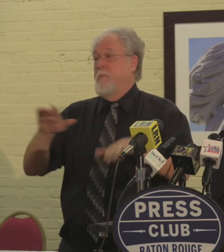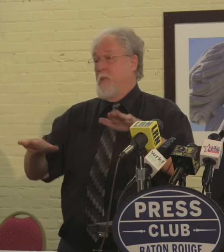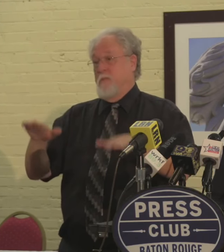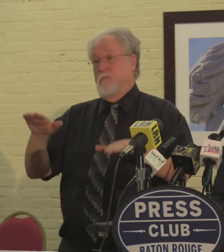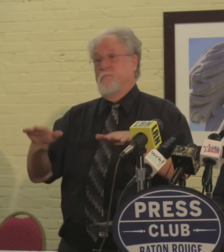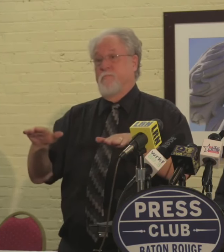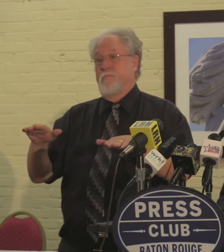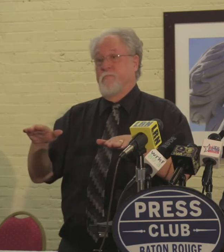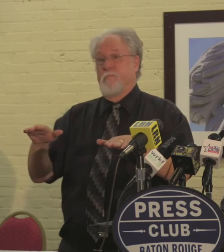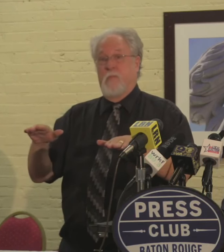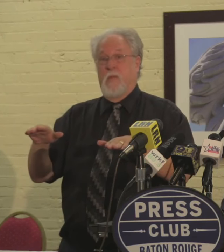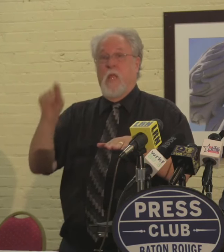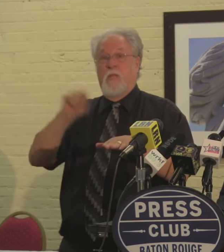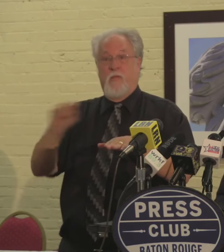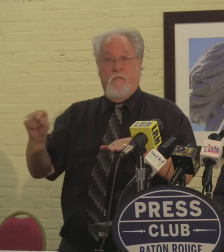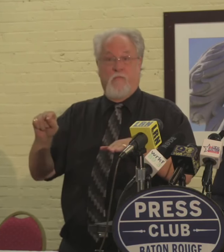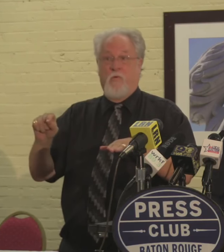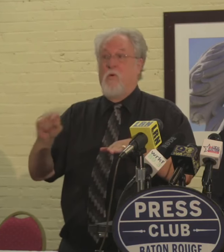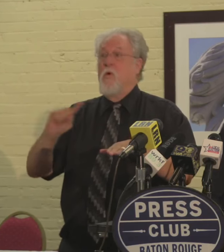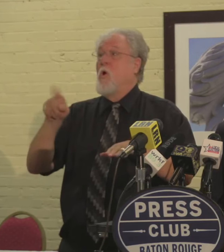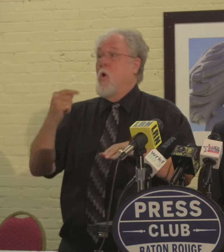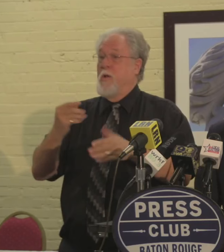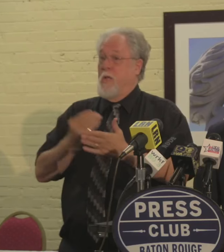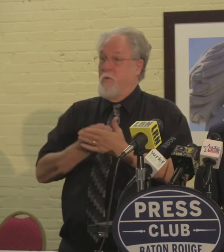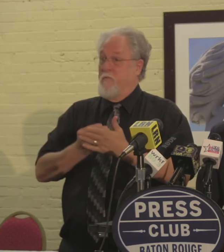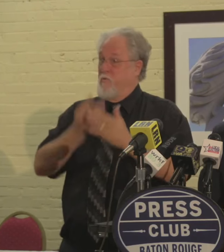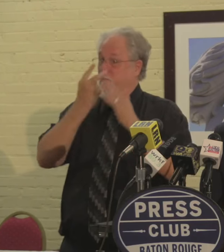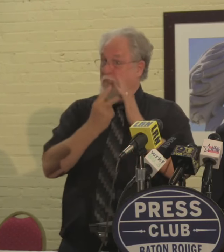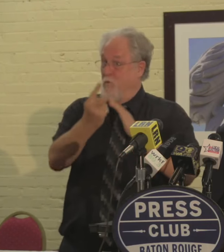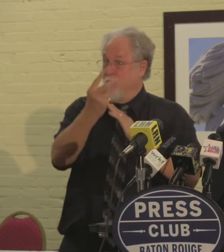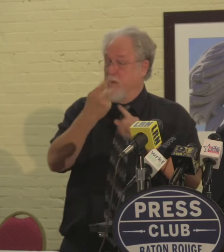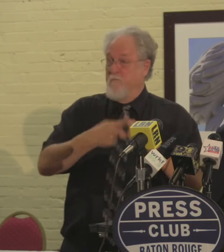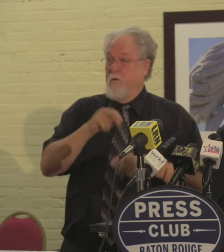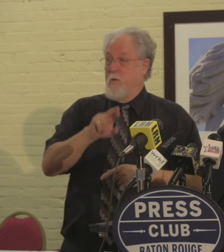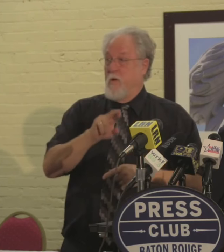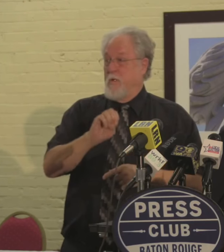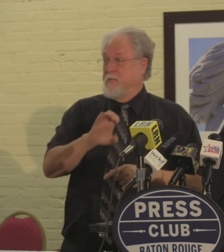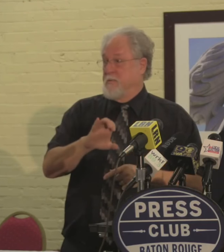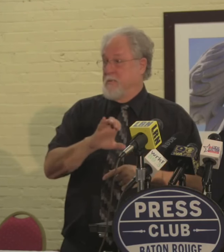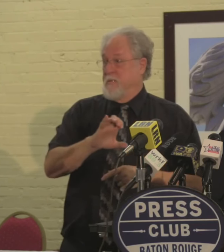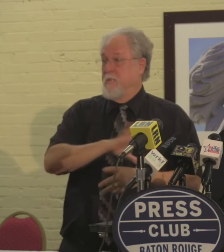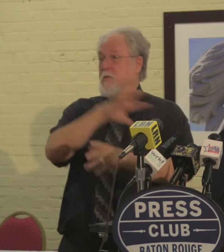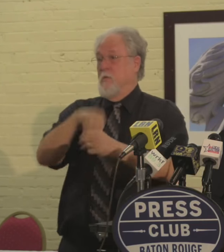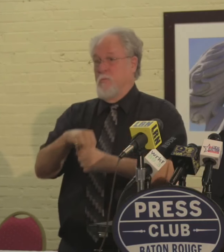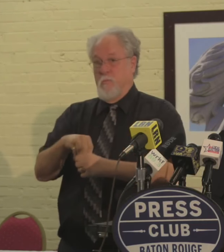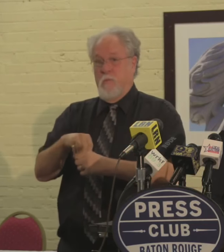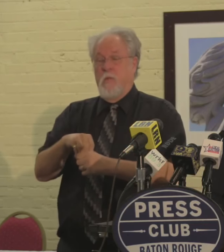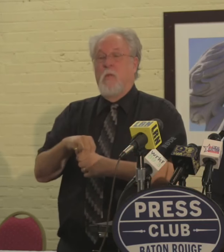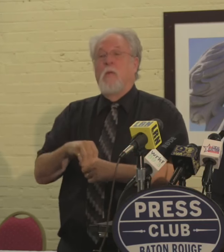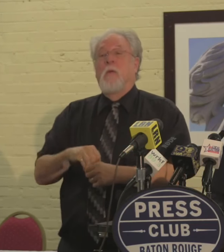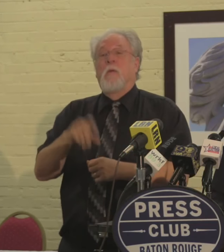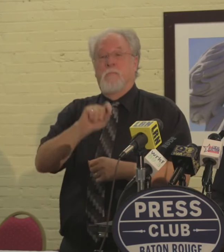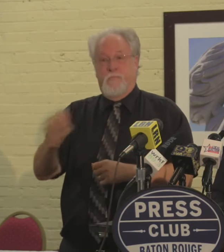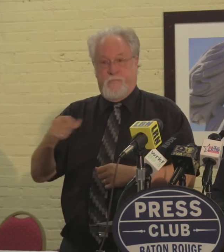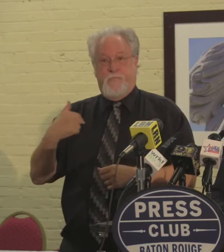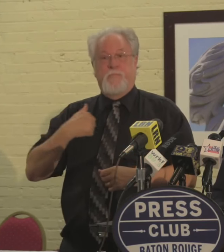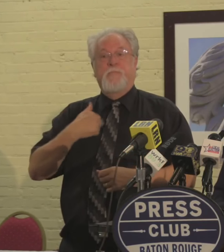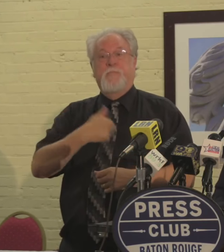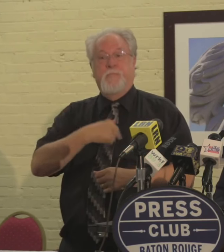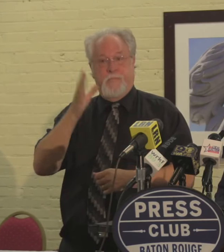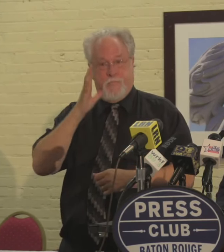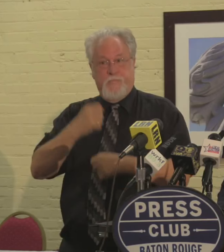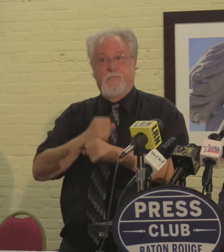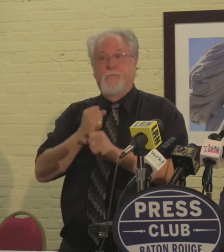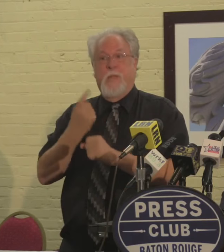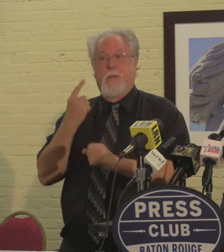balance, and therefore only the revenue forecasted by REC will be incorporated. And therefore, we will be making more